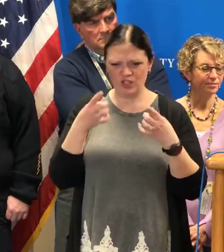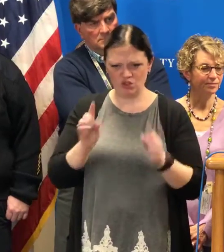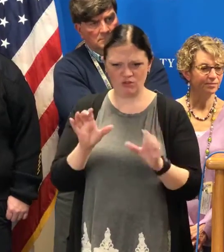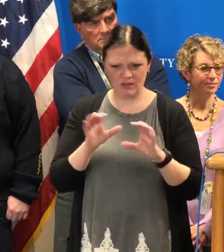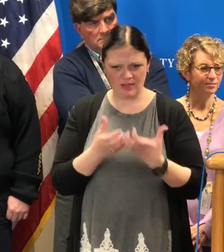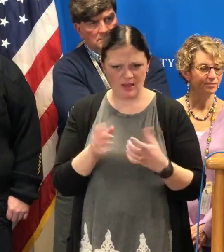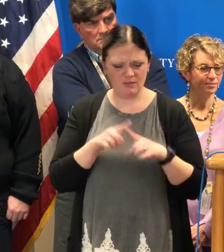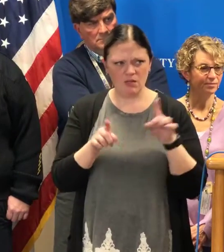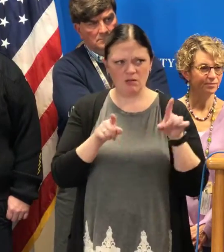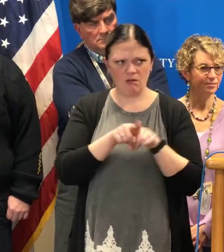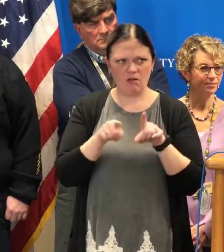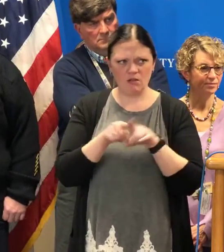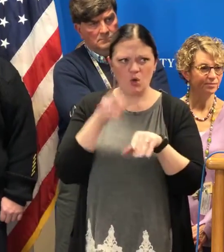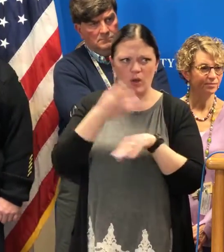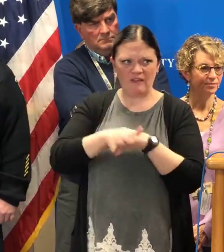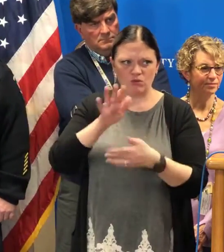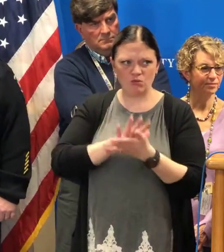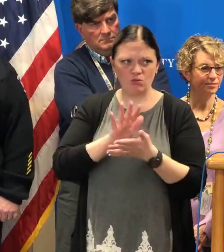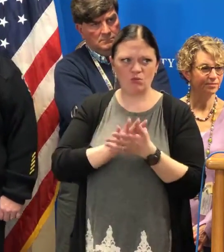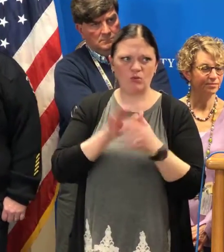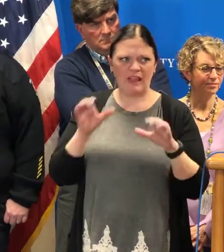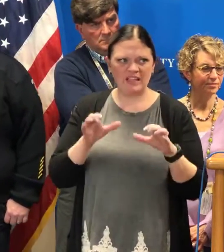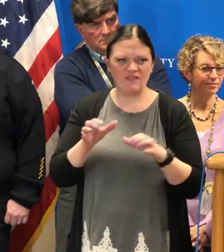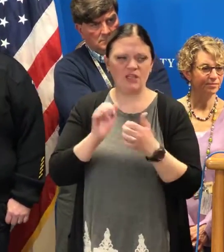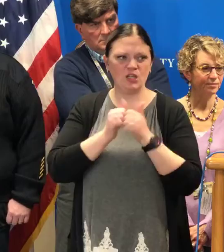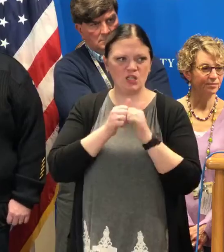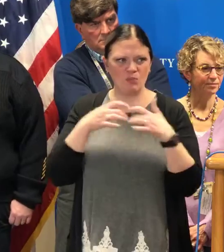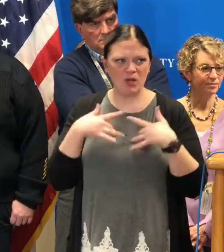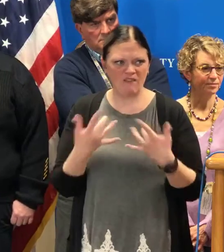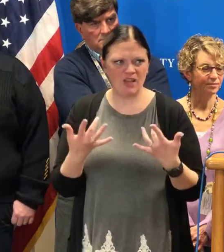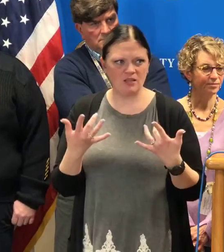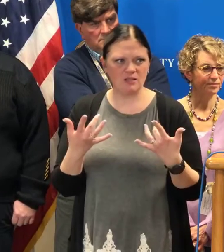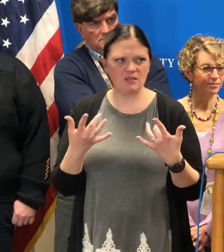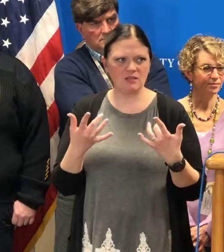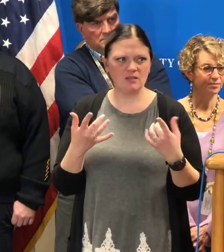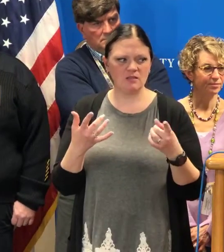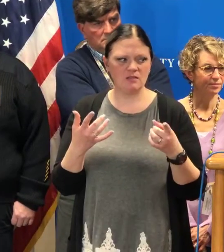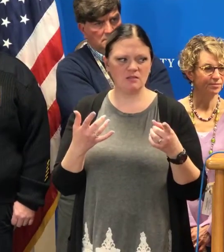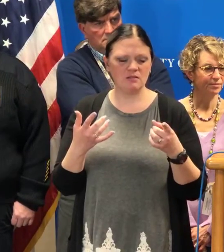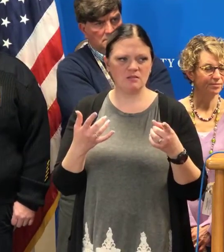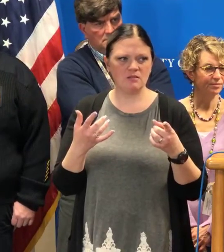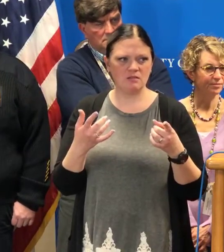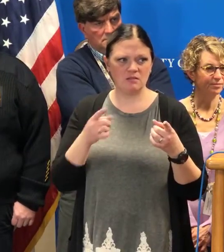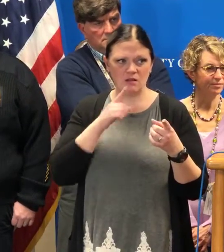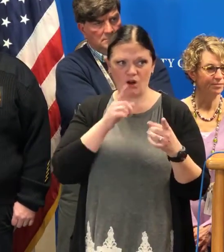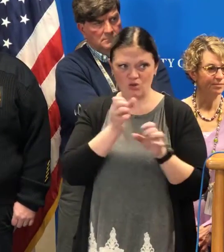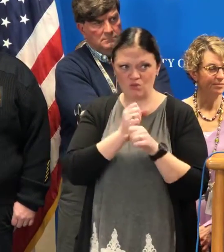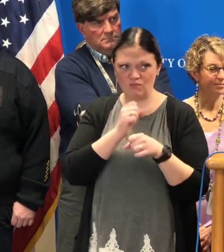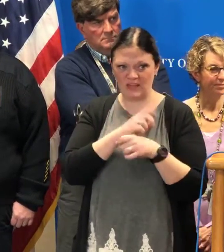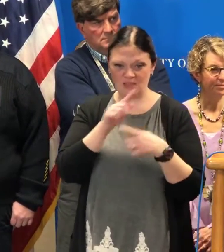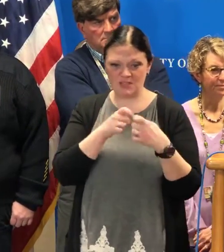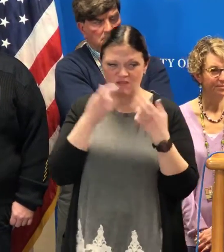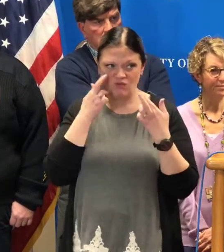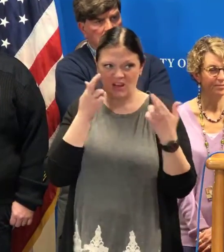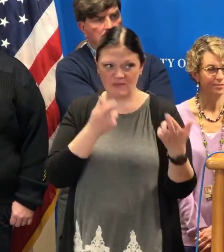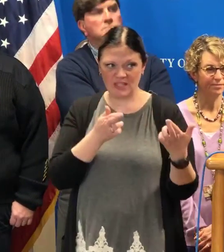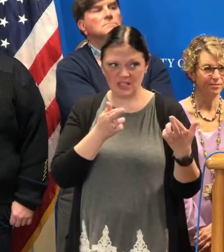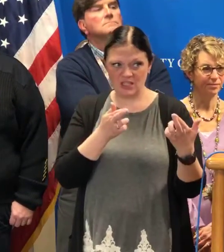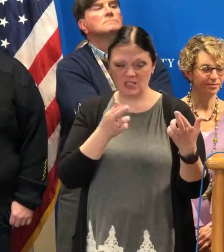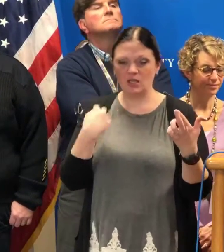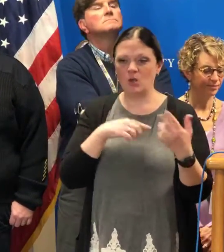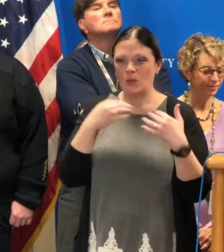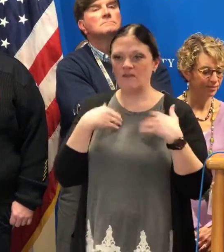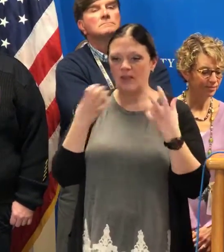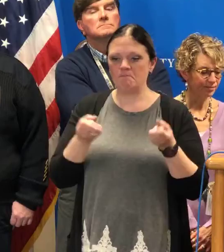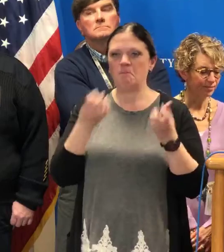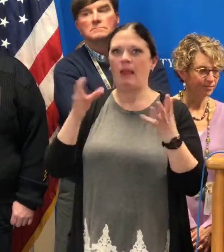class, but also after school activities, sporting events. Are you actually making some specific recommendations? We've had